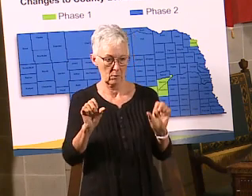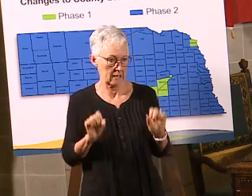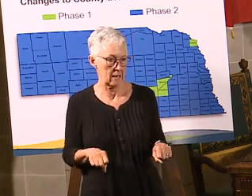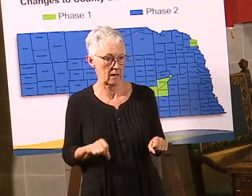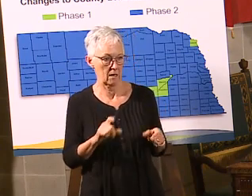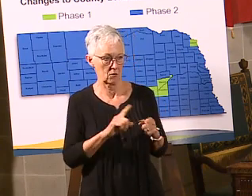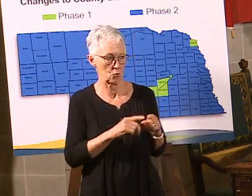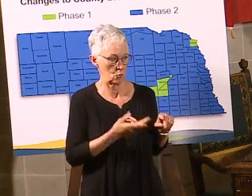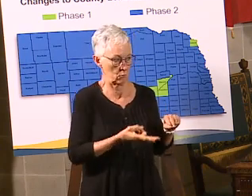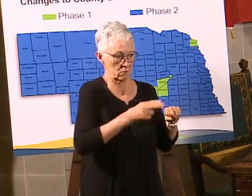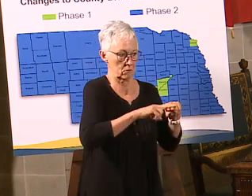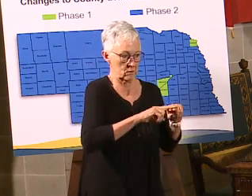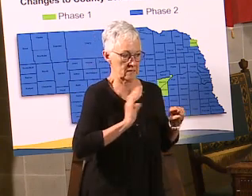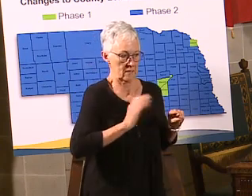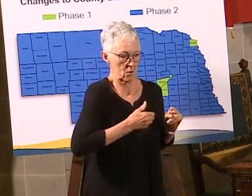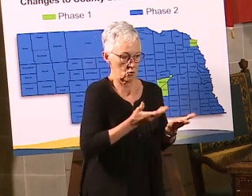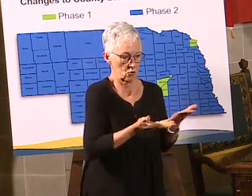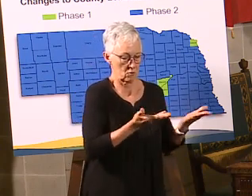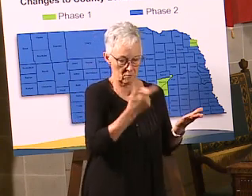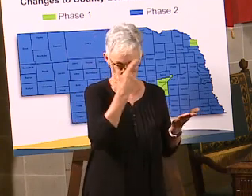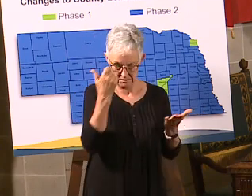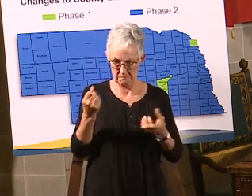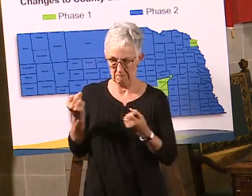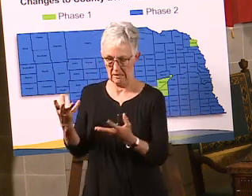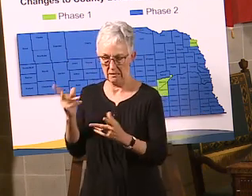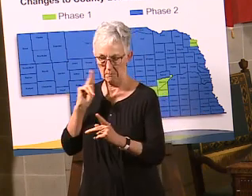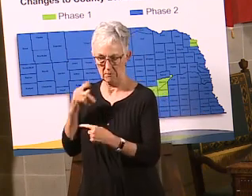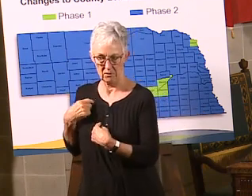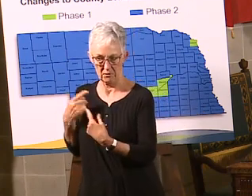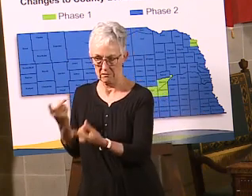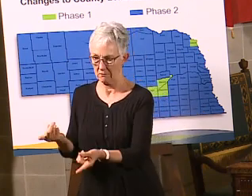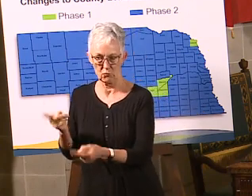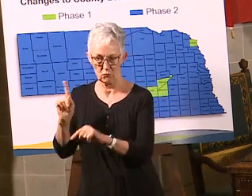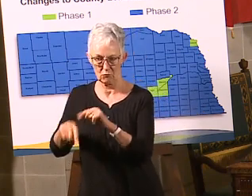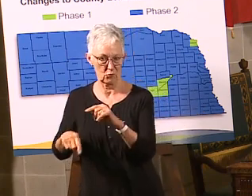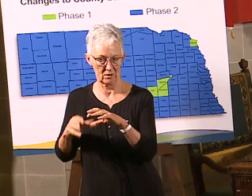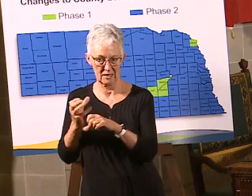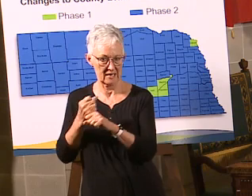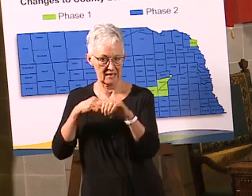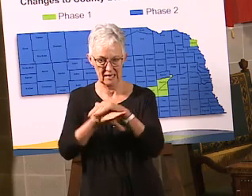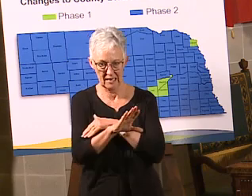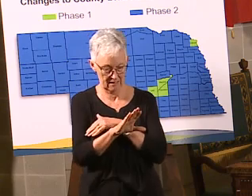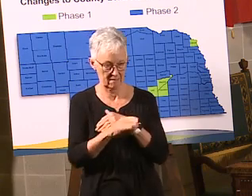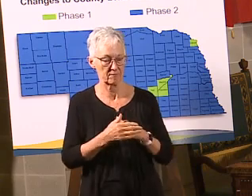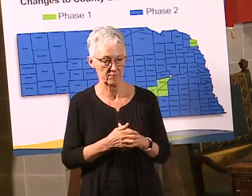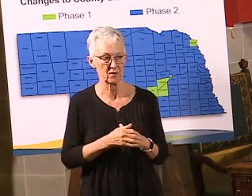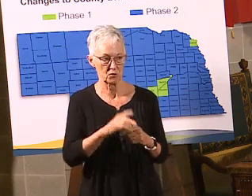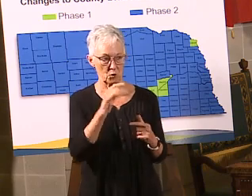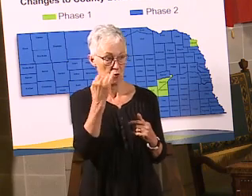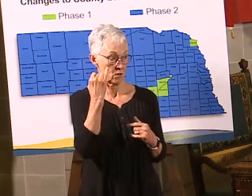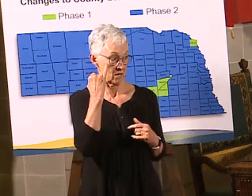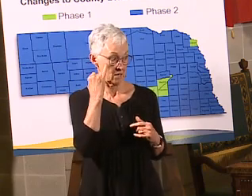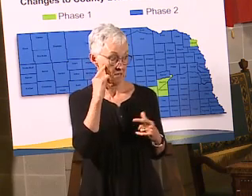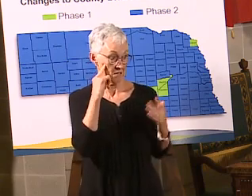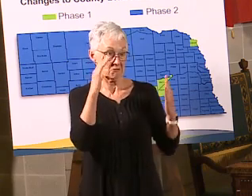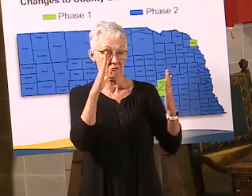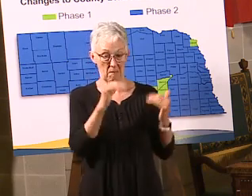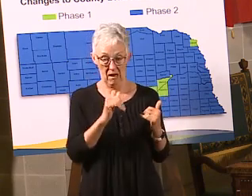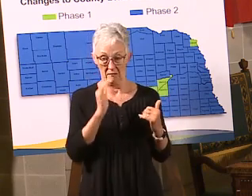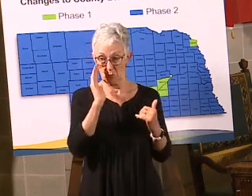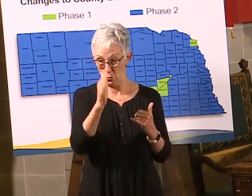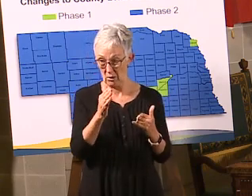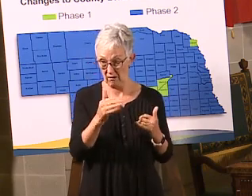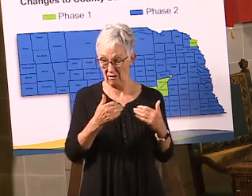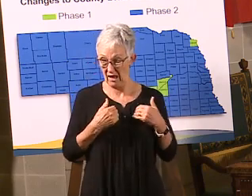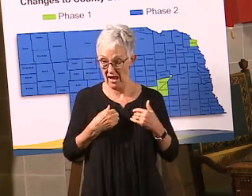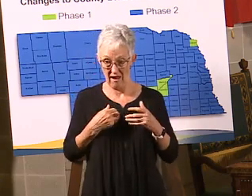increase our service capacity. We anticipate being able to more than double our standard capacity for administering skills tests in the Omaha